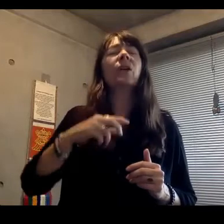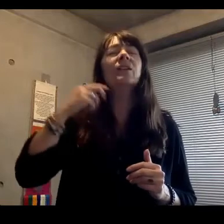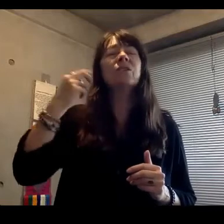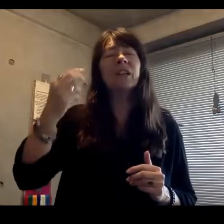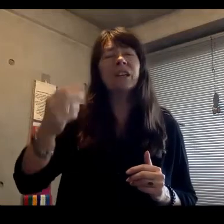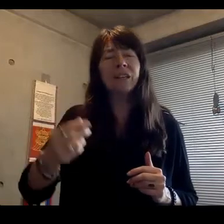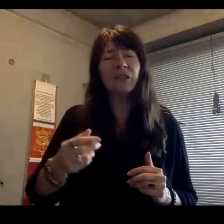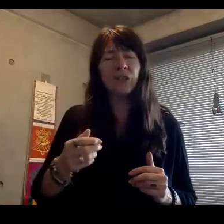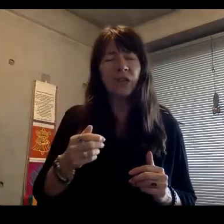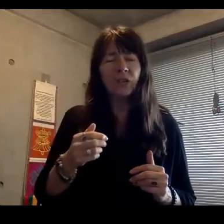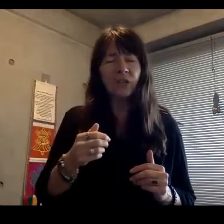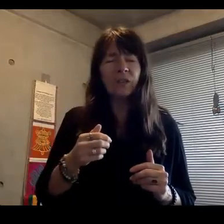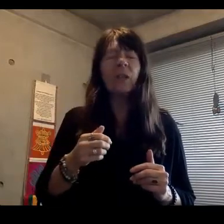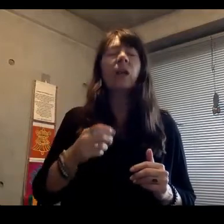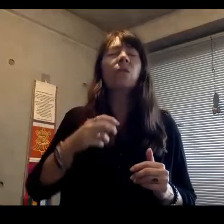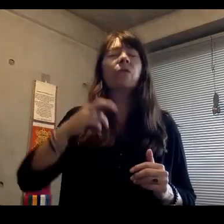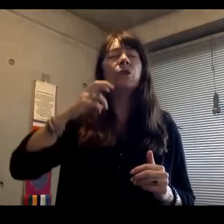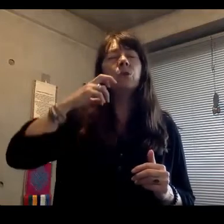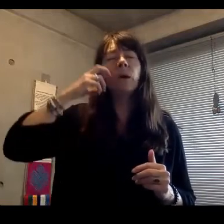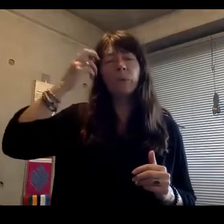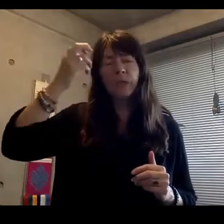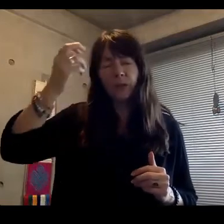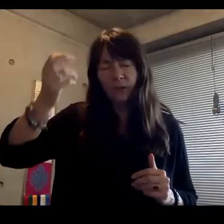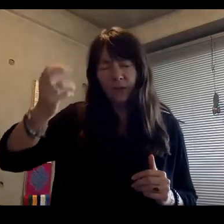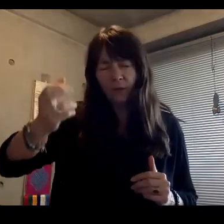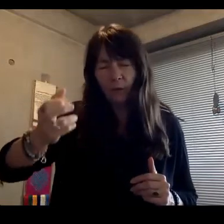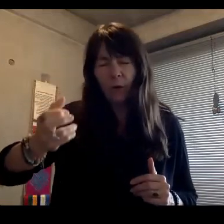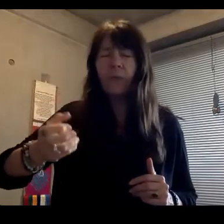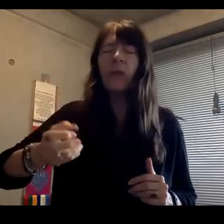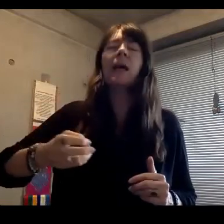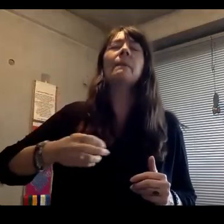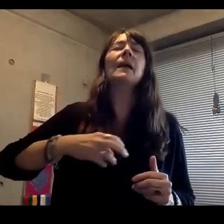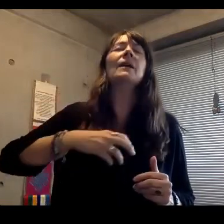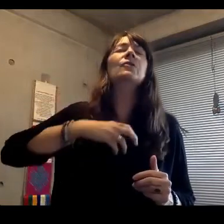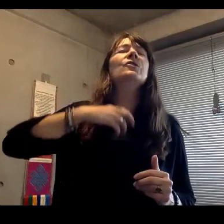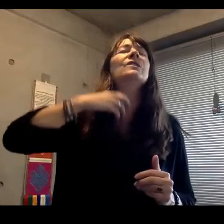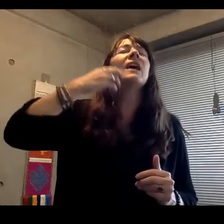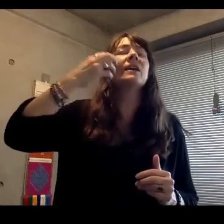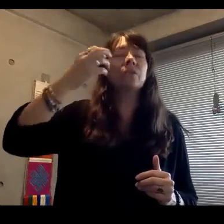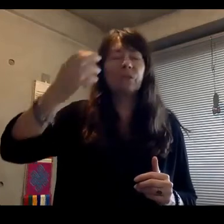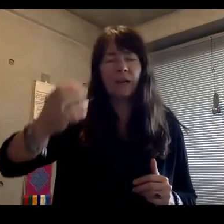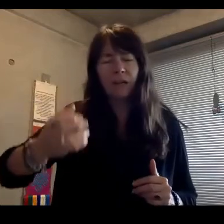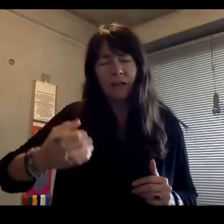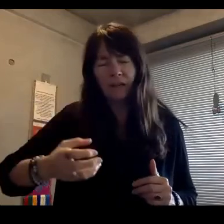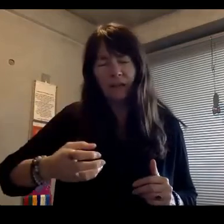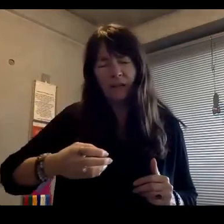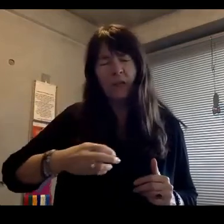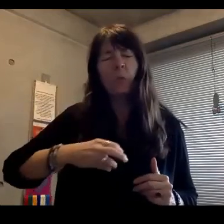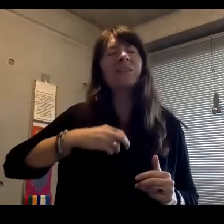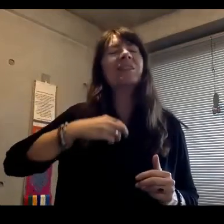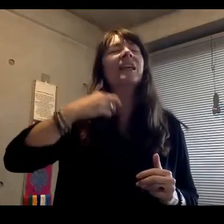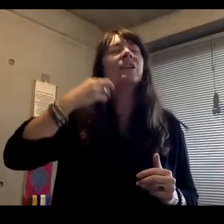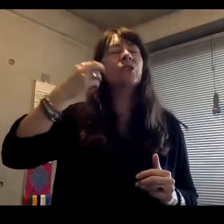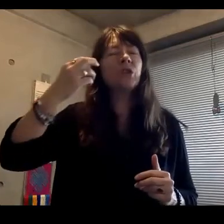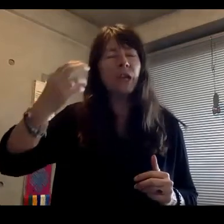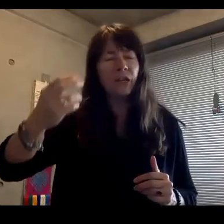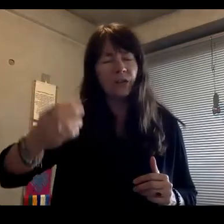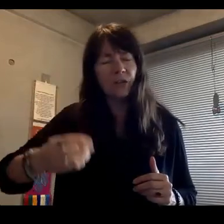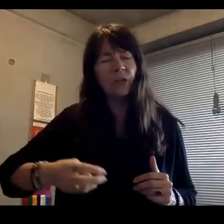they're energetic exchanges. For you are putting yourself forth and the energy is answering. Mm-hmm. So it's